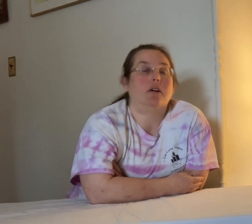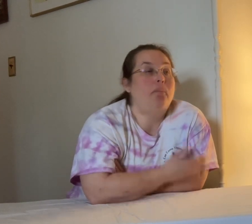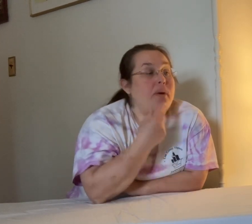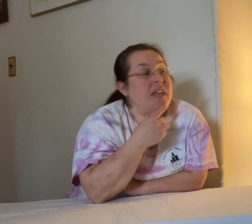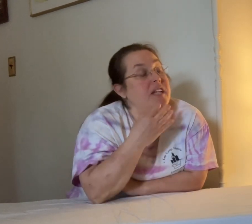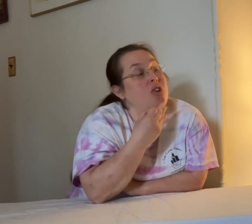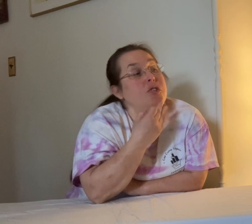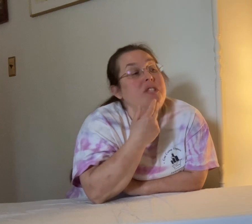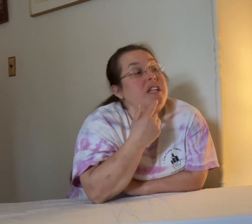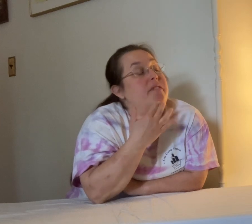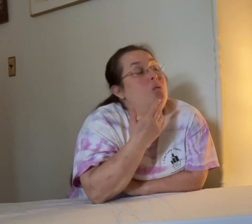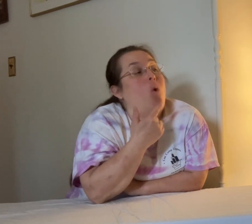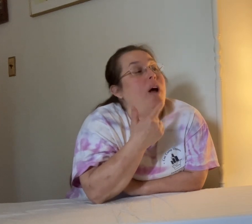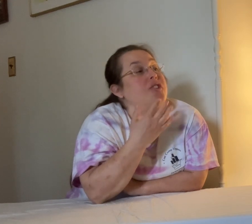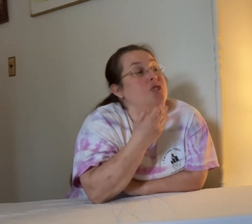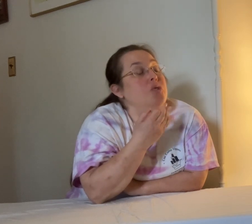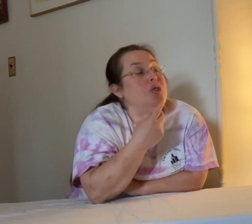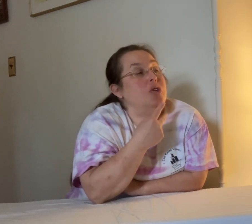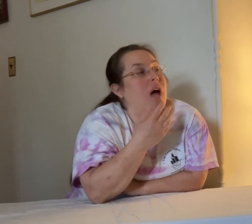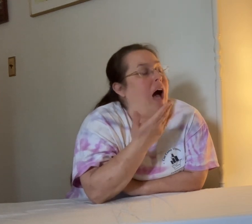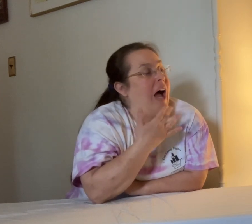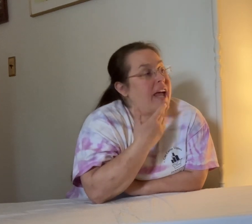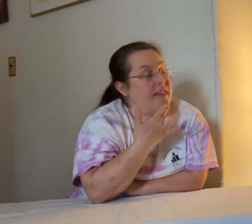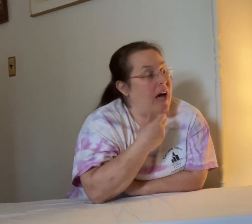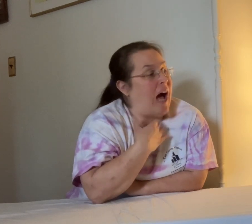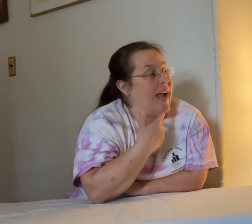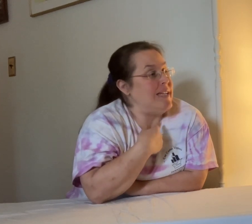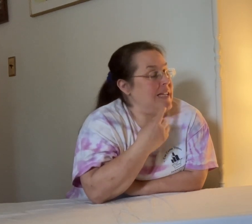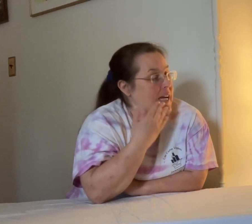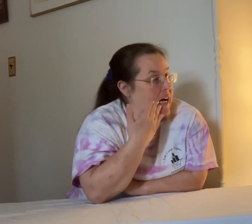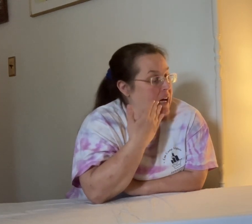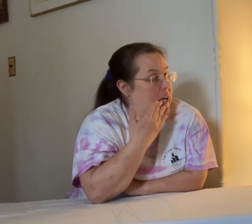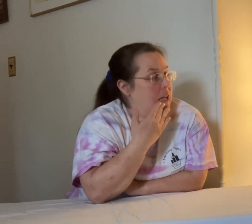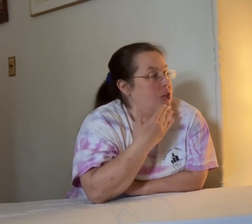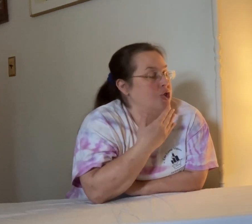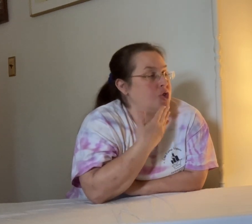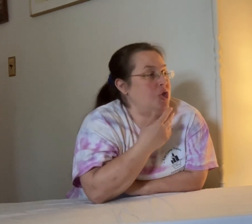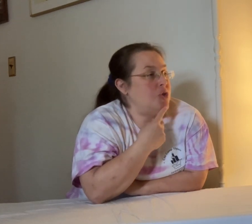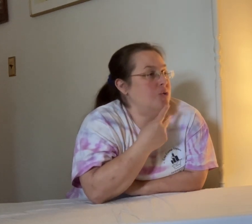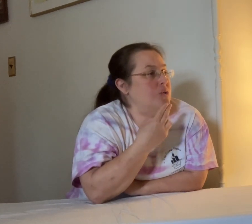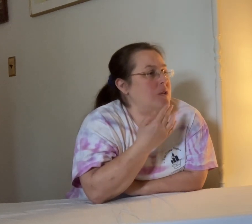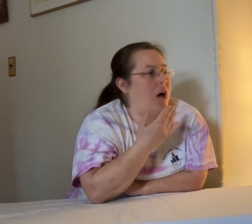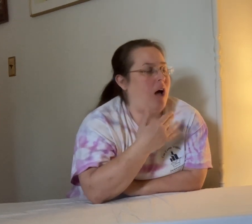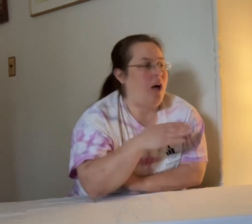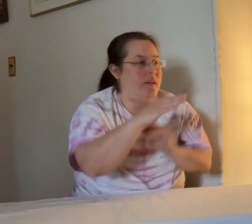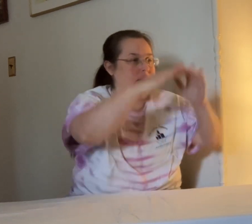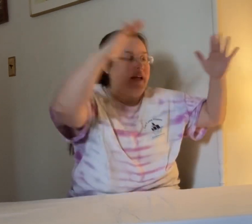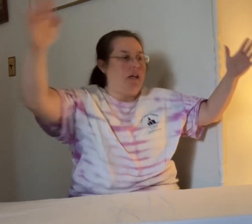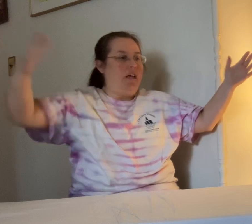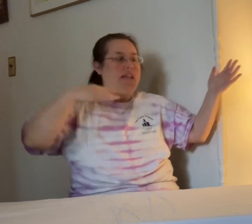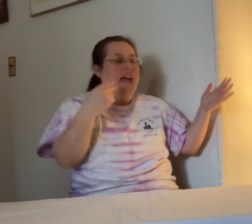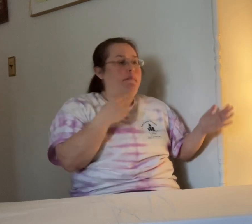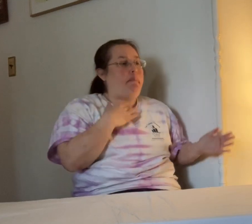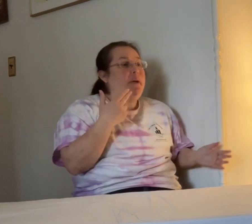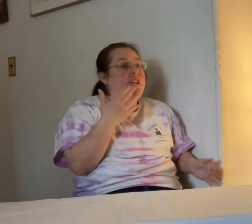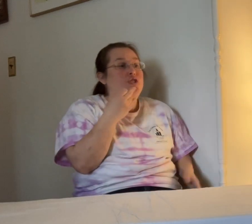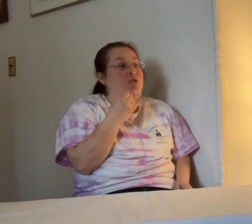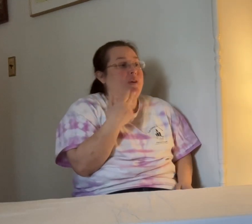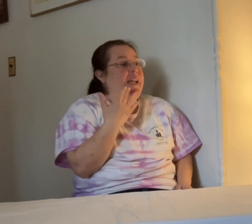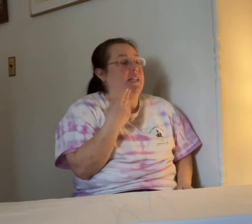But they also didn't even want to, I had the idea to use, like, they have big screens.